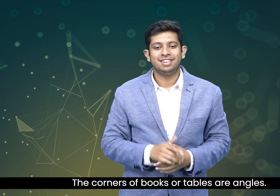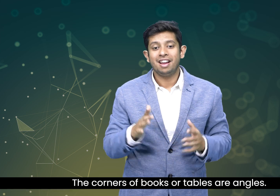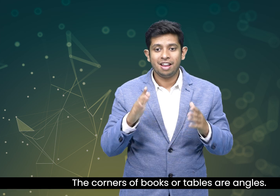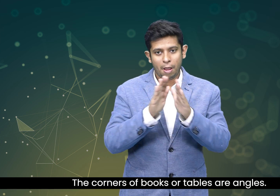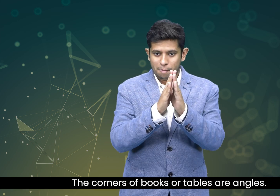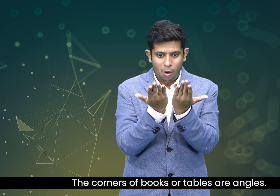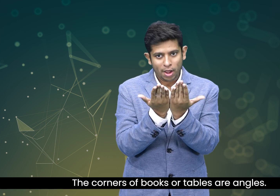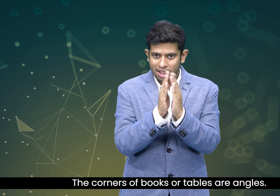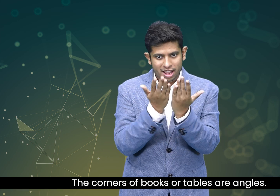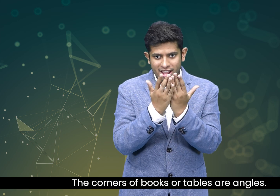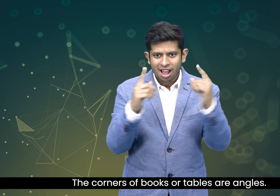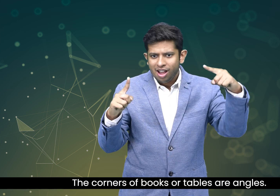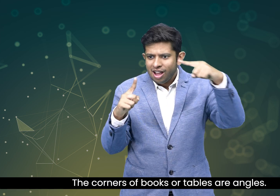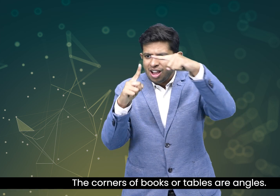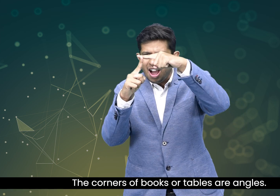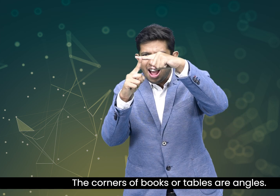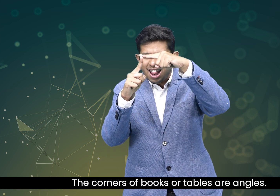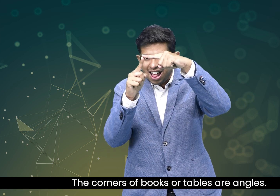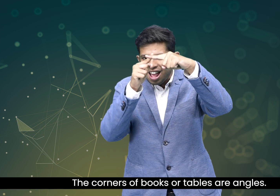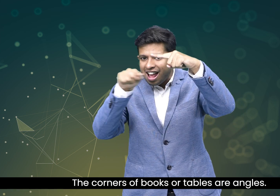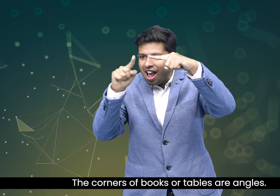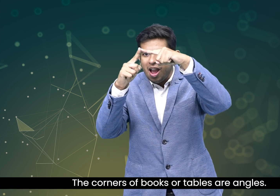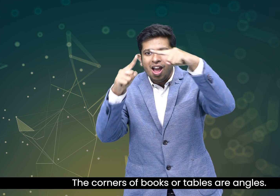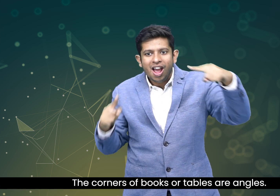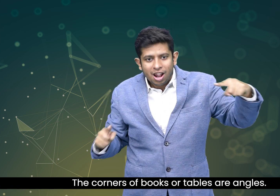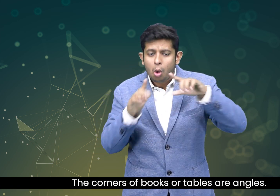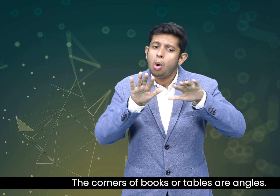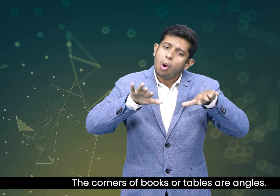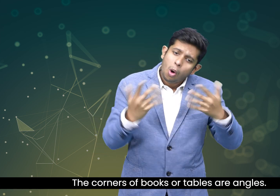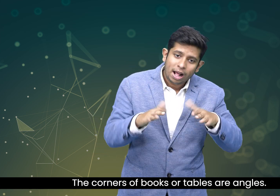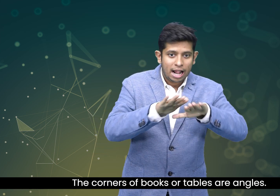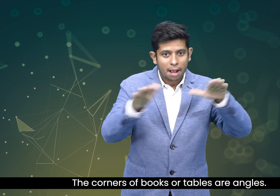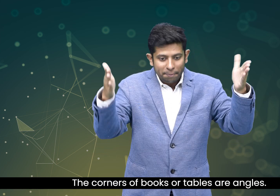The corners of books or tables are angles.